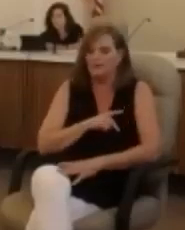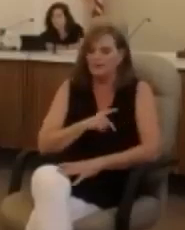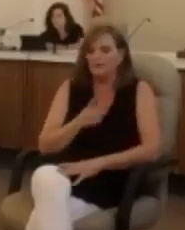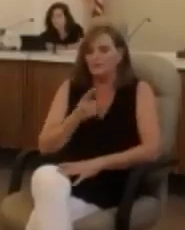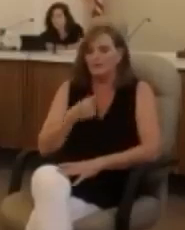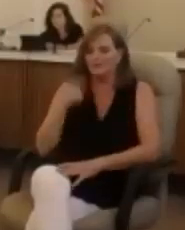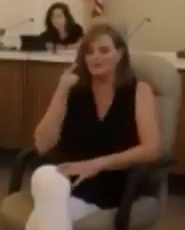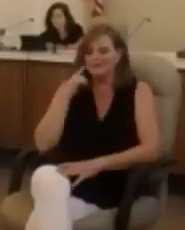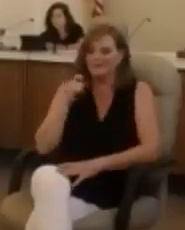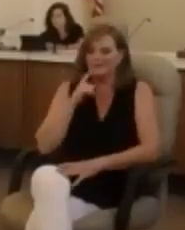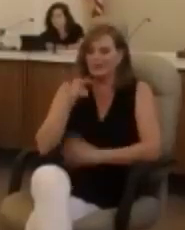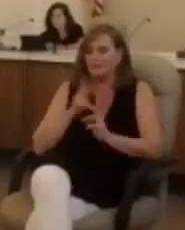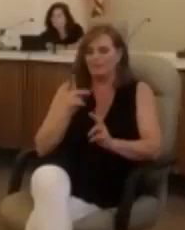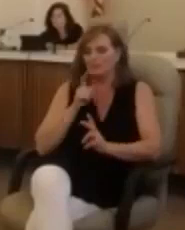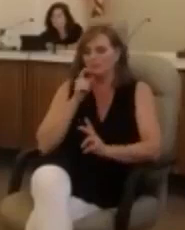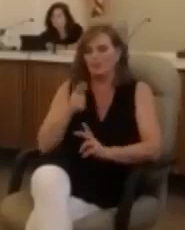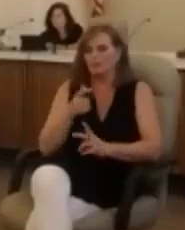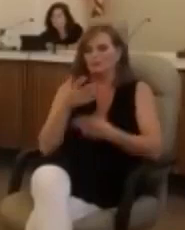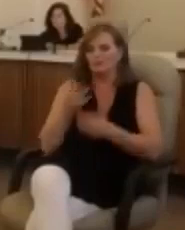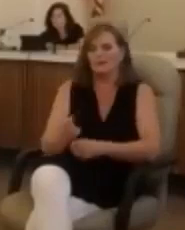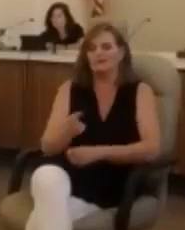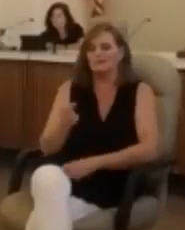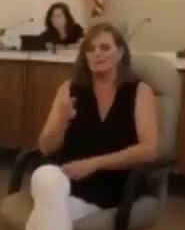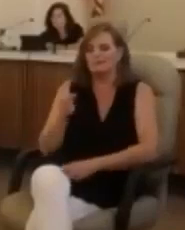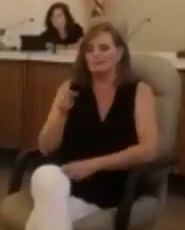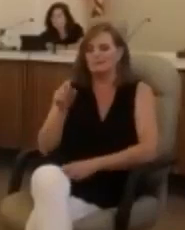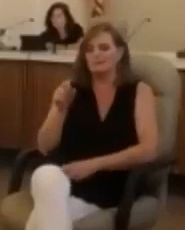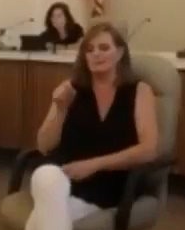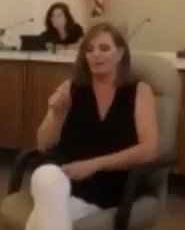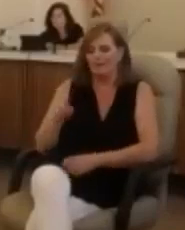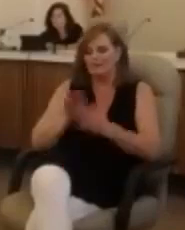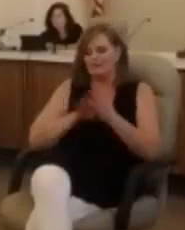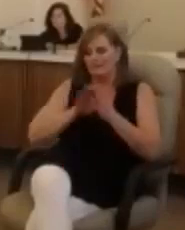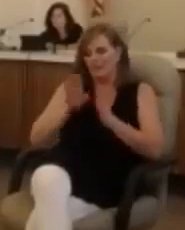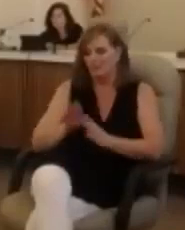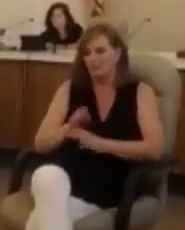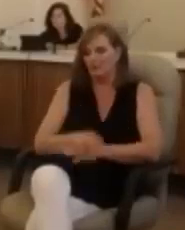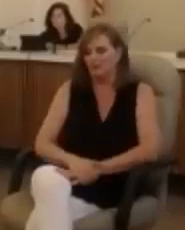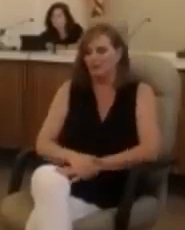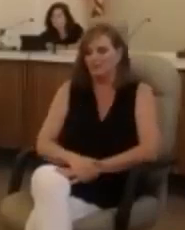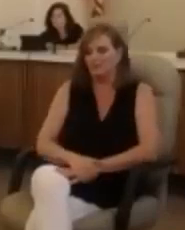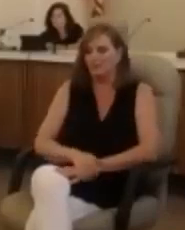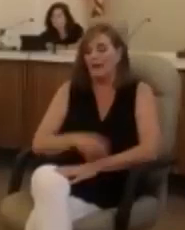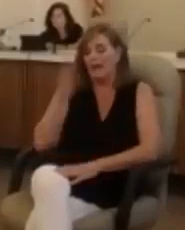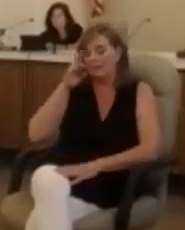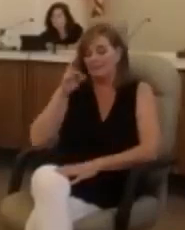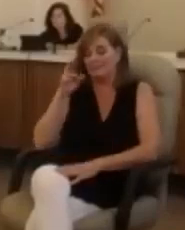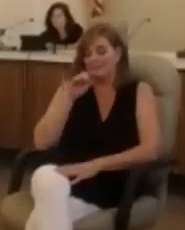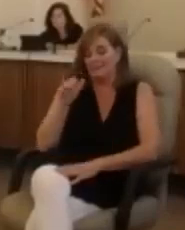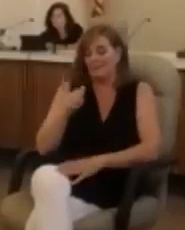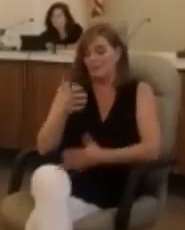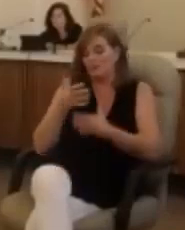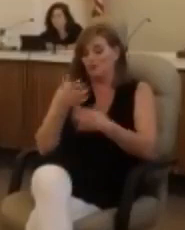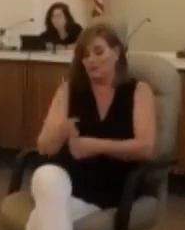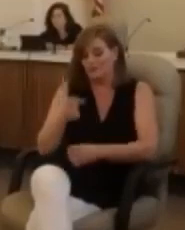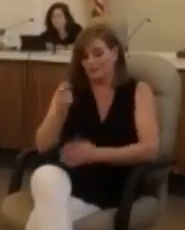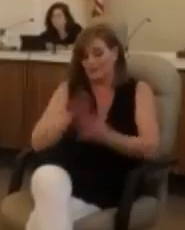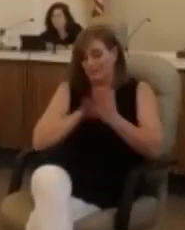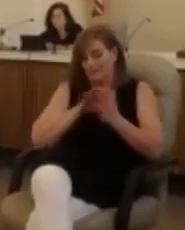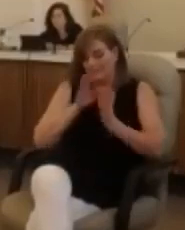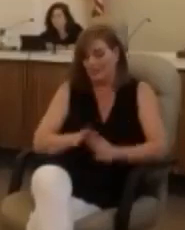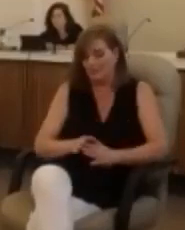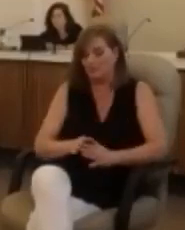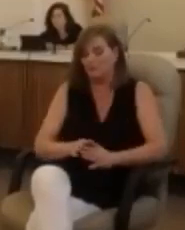deal of trust from the community. And because of that lack of trust, it's cost a lot of time and